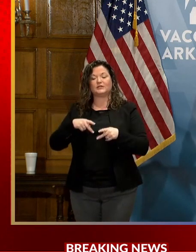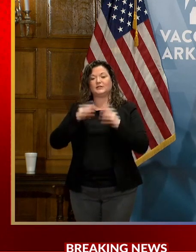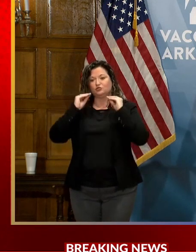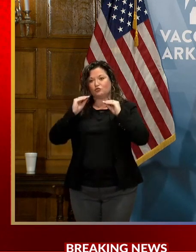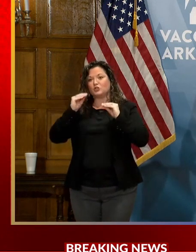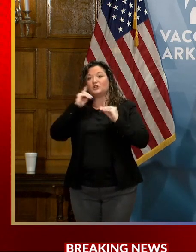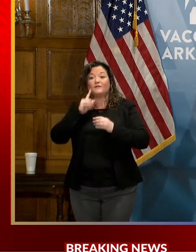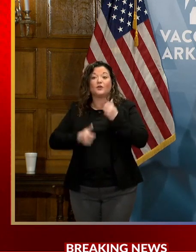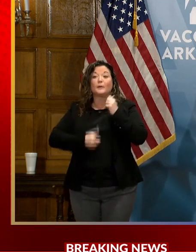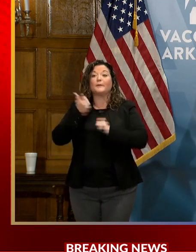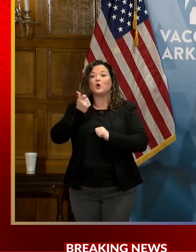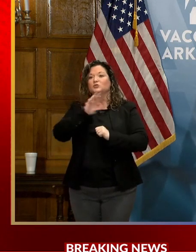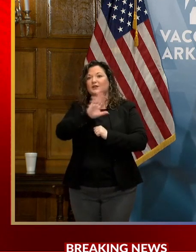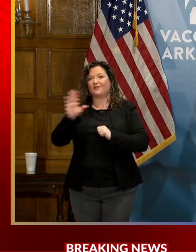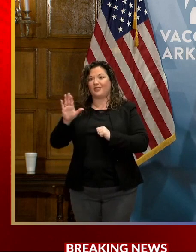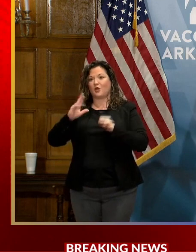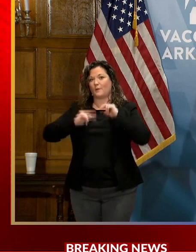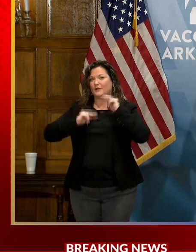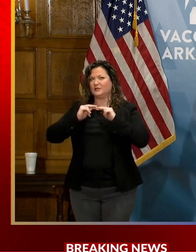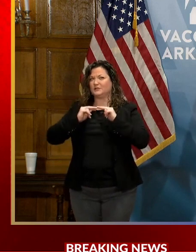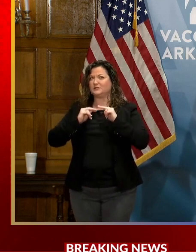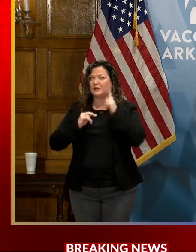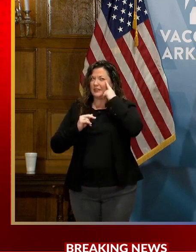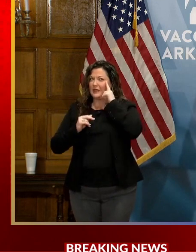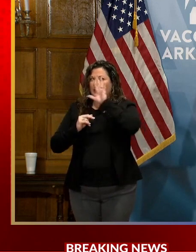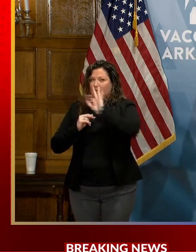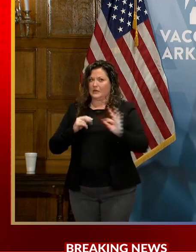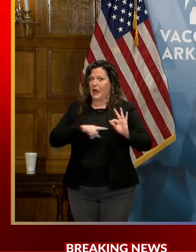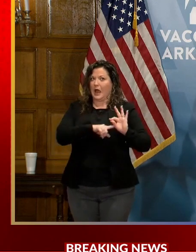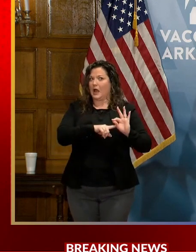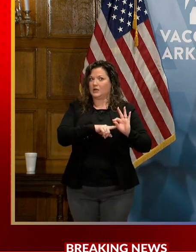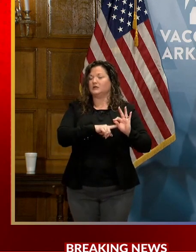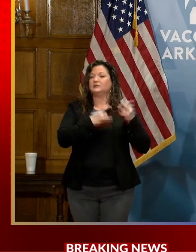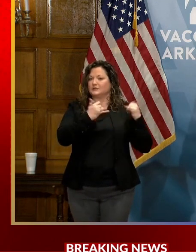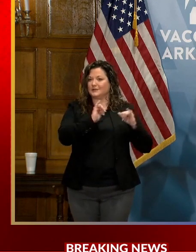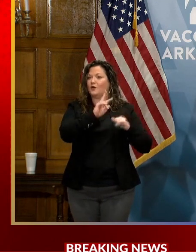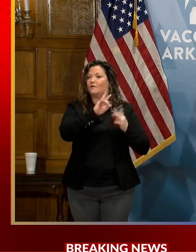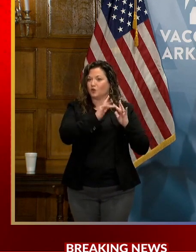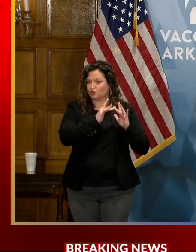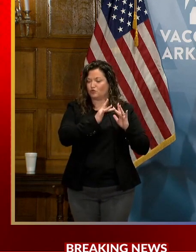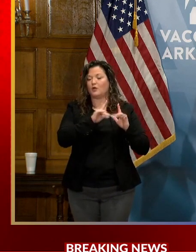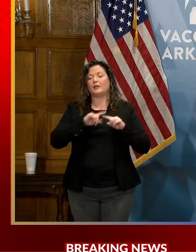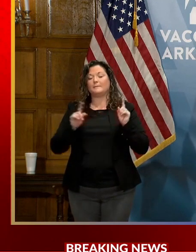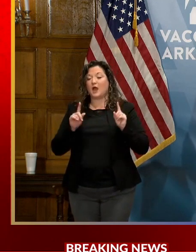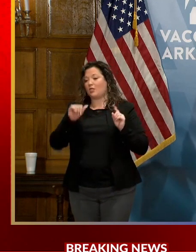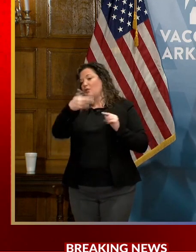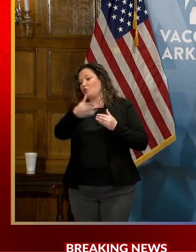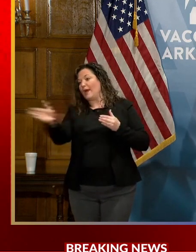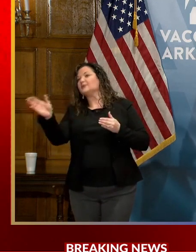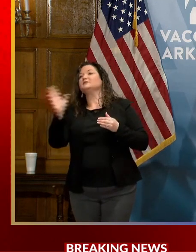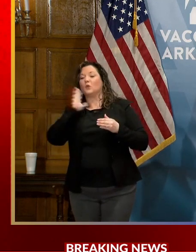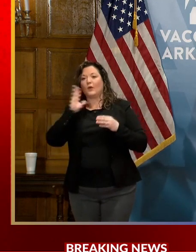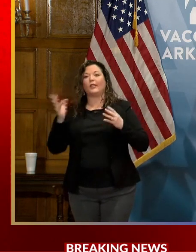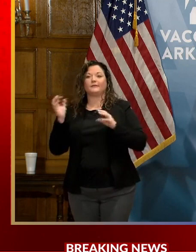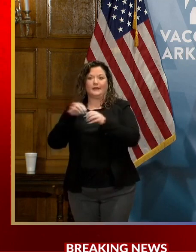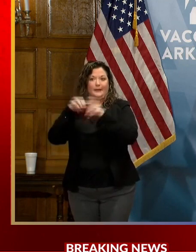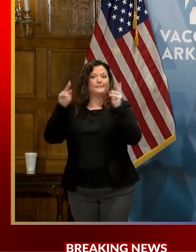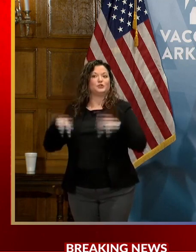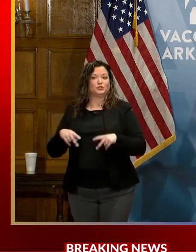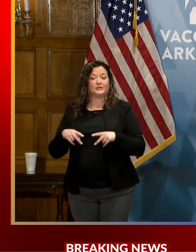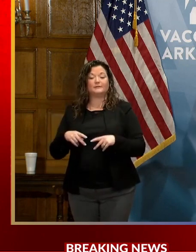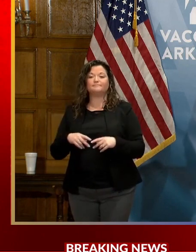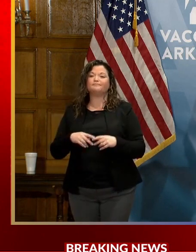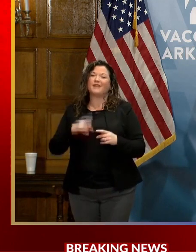most of their buildings, all but I think 9 buildings in the district. I think that can be attributed to those who were